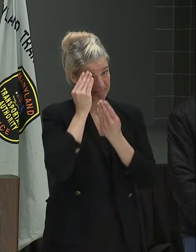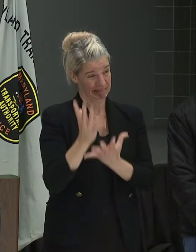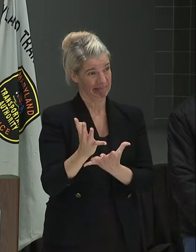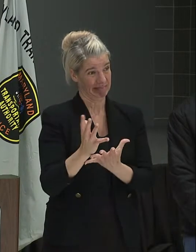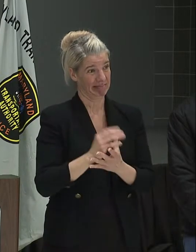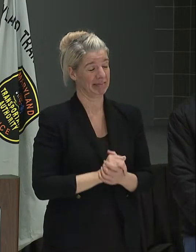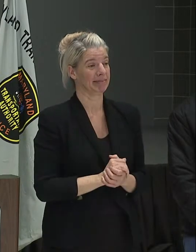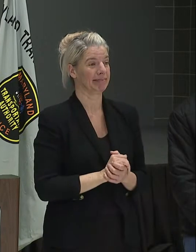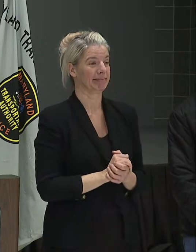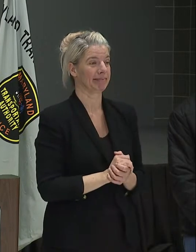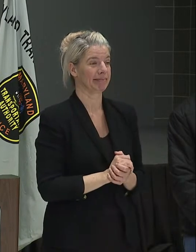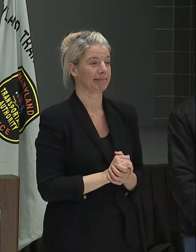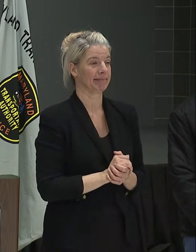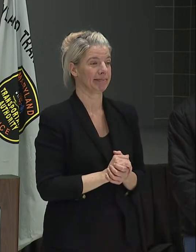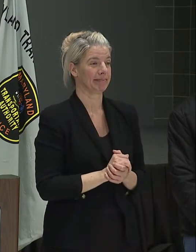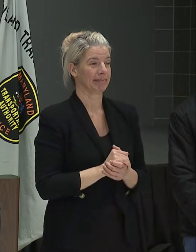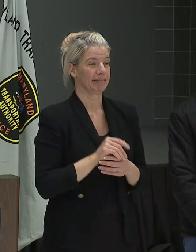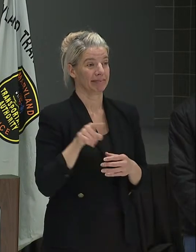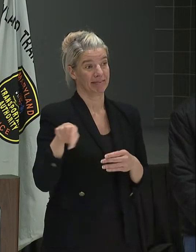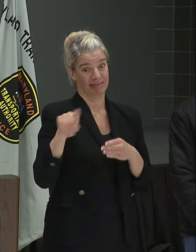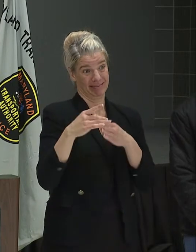and these leaders here have been working around the clock.